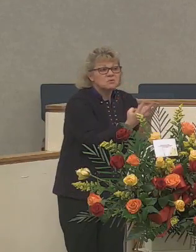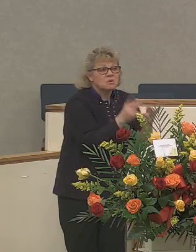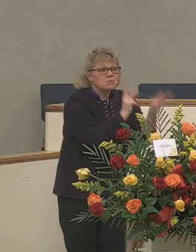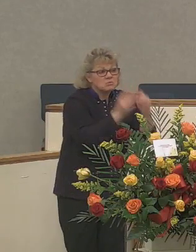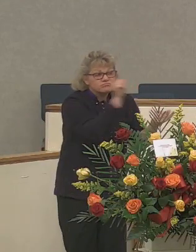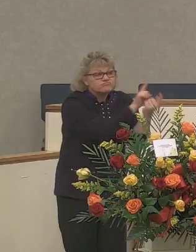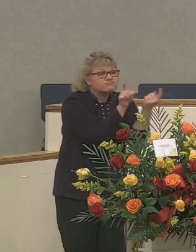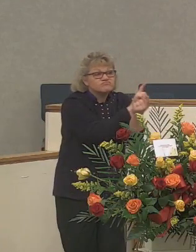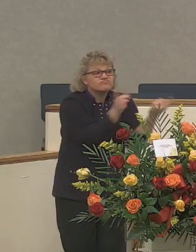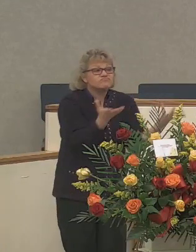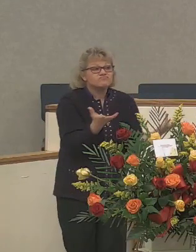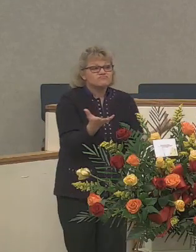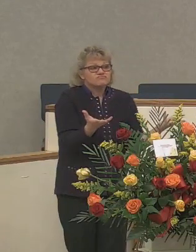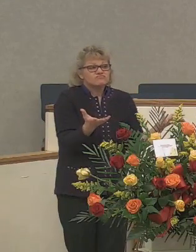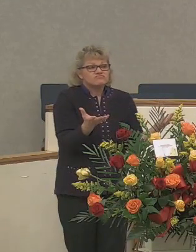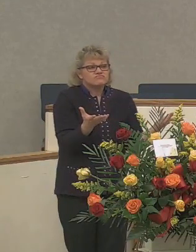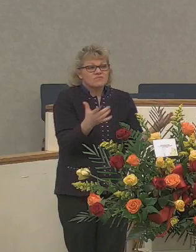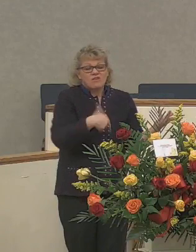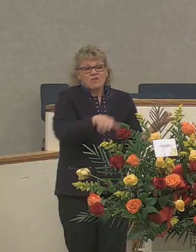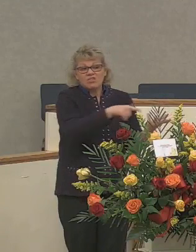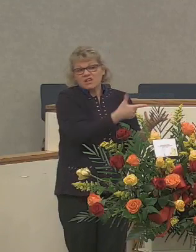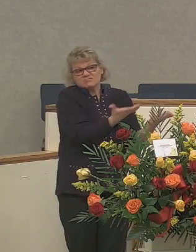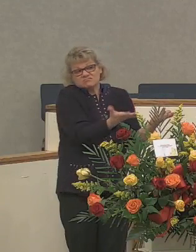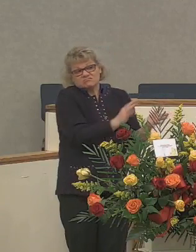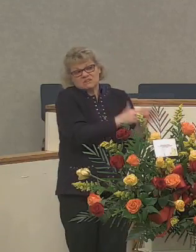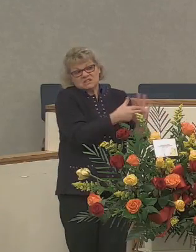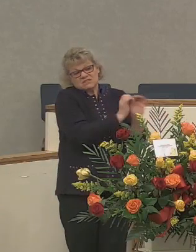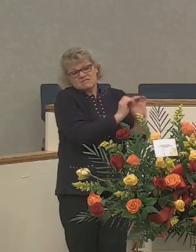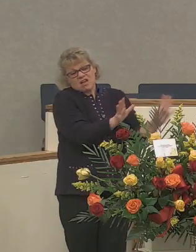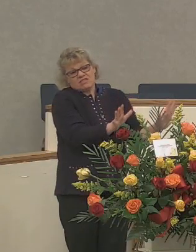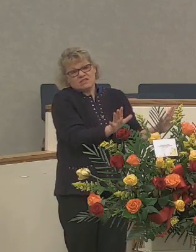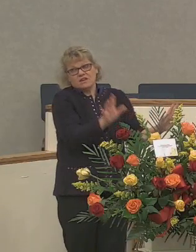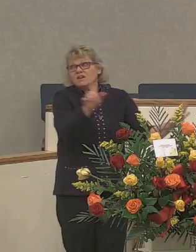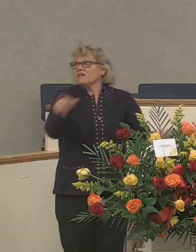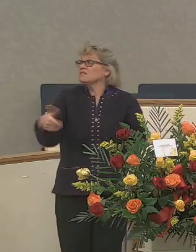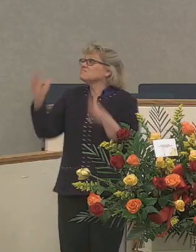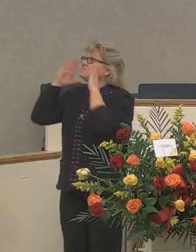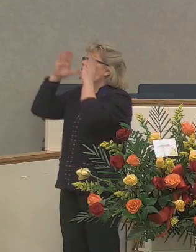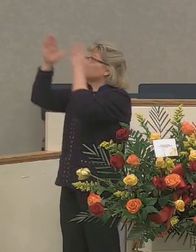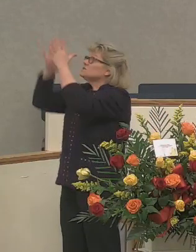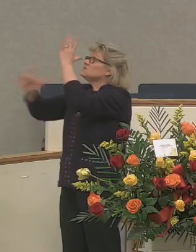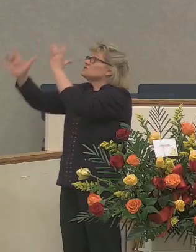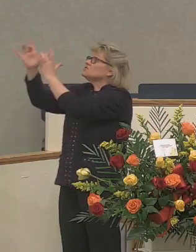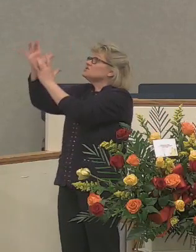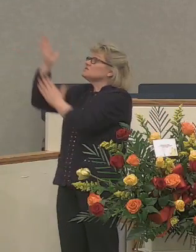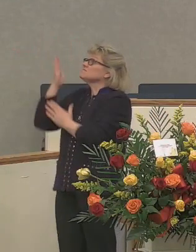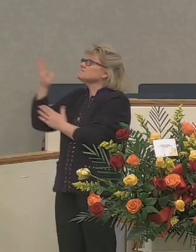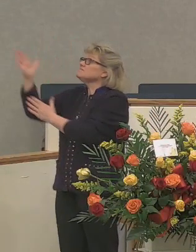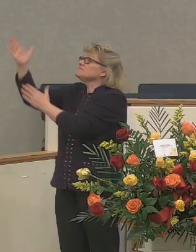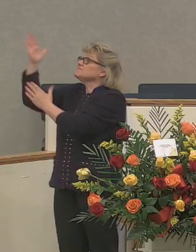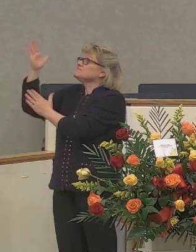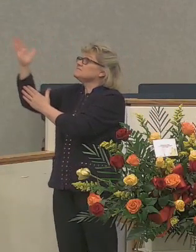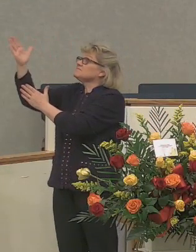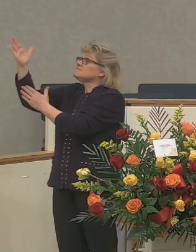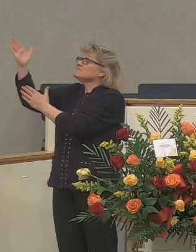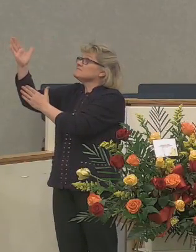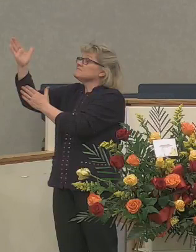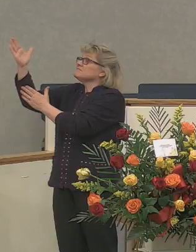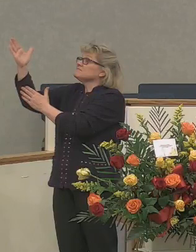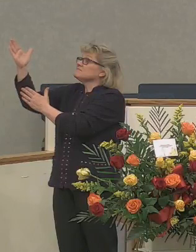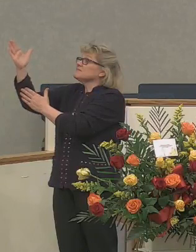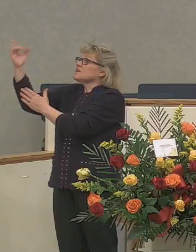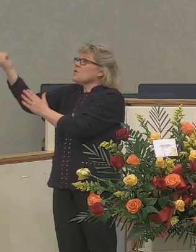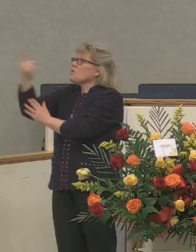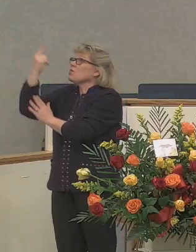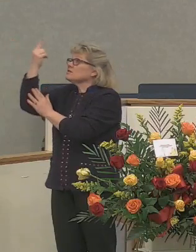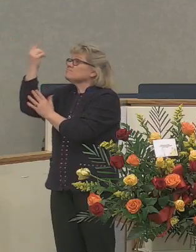known, for it all comes to nothing when placed at his feet. It's nothing to Jesus, just memories to keep.